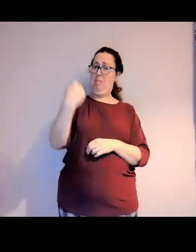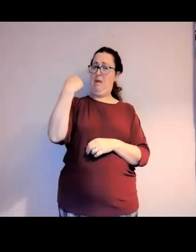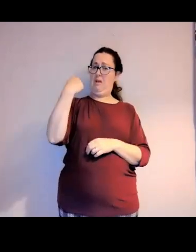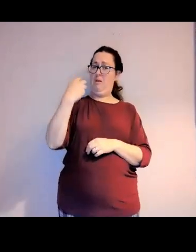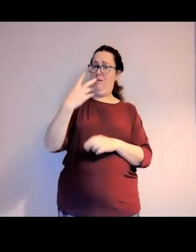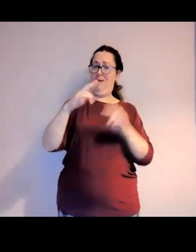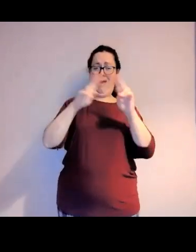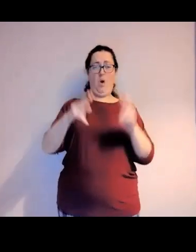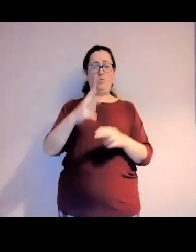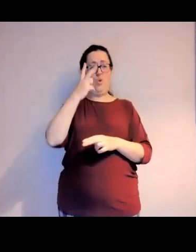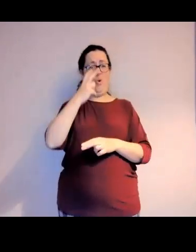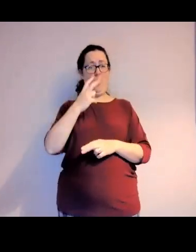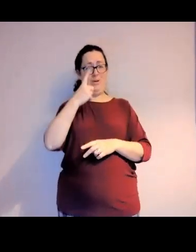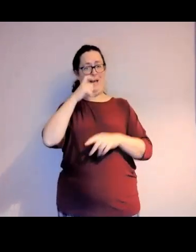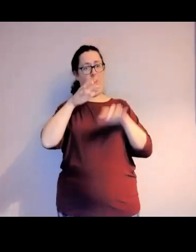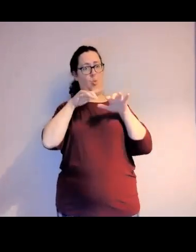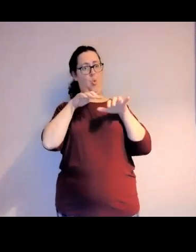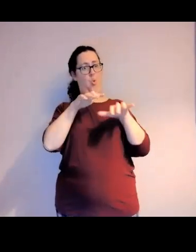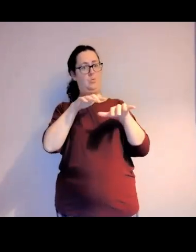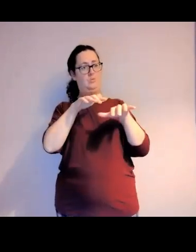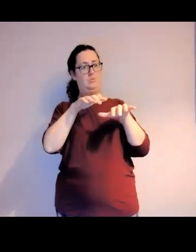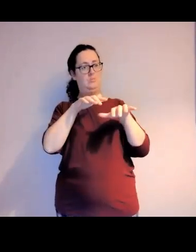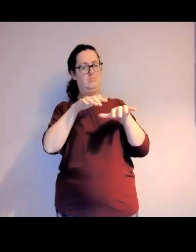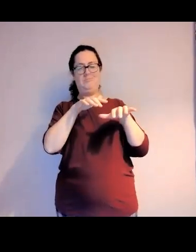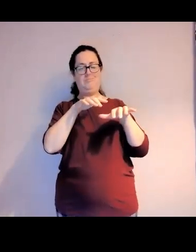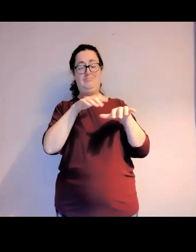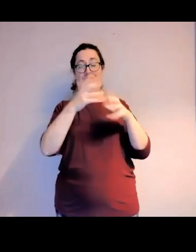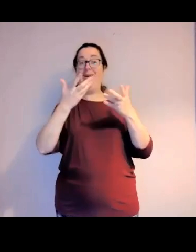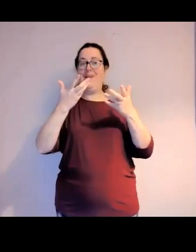be haunted by anyone. 'Tis now.